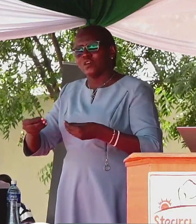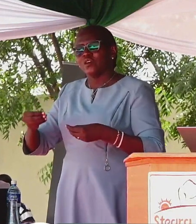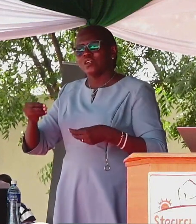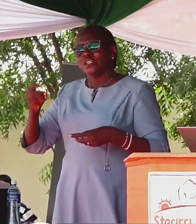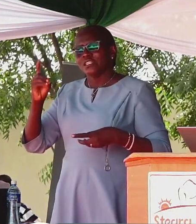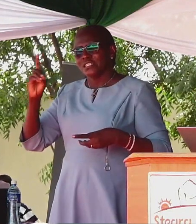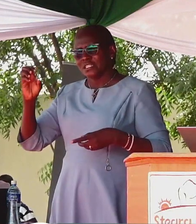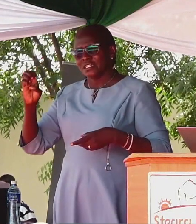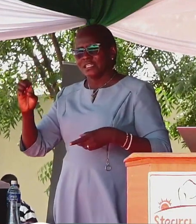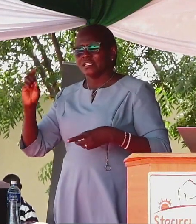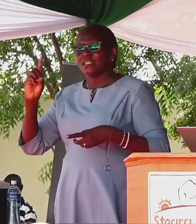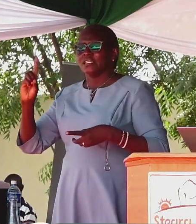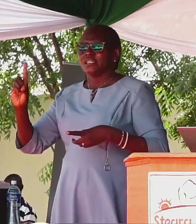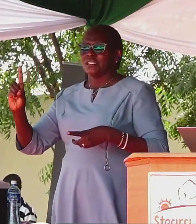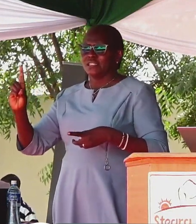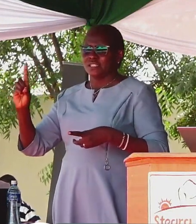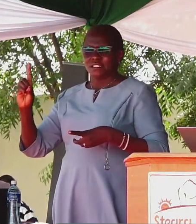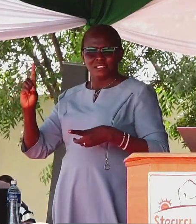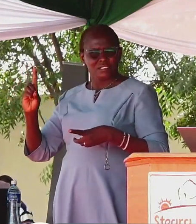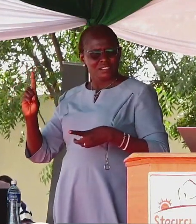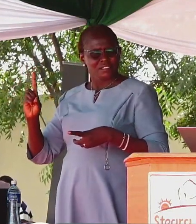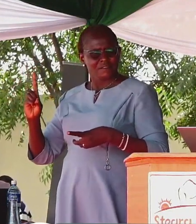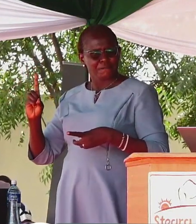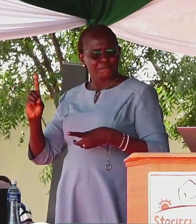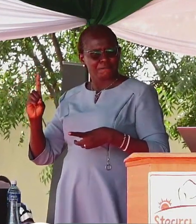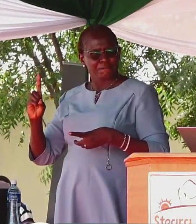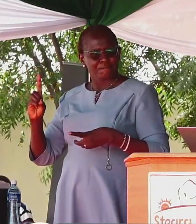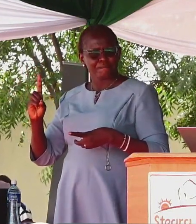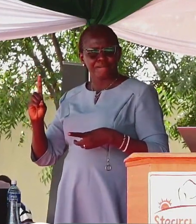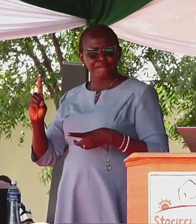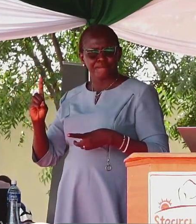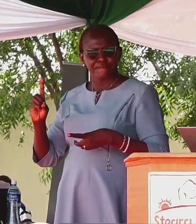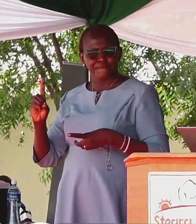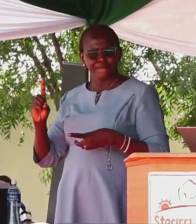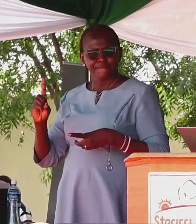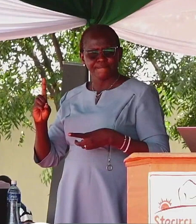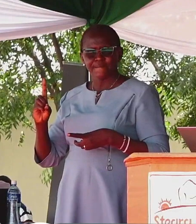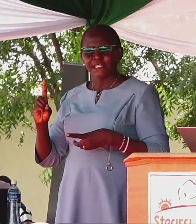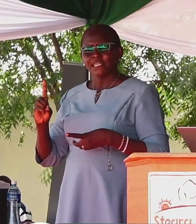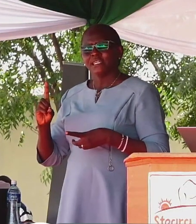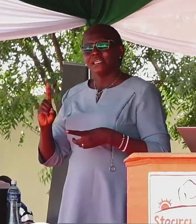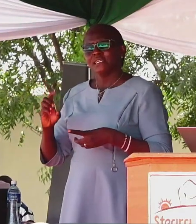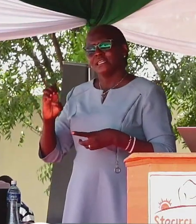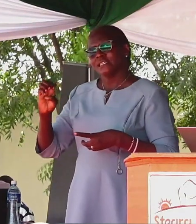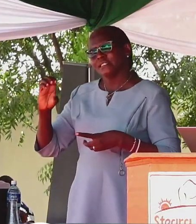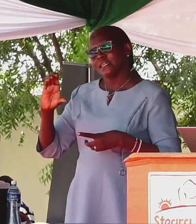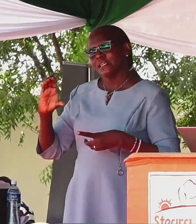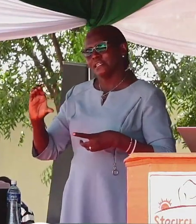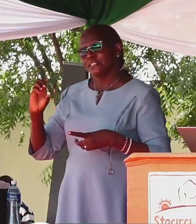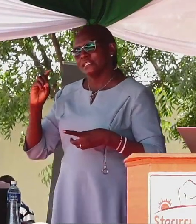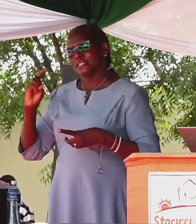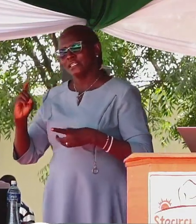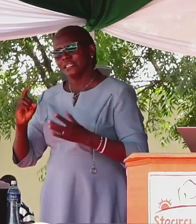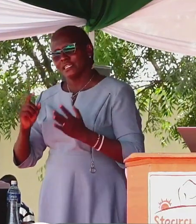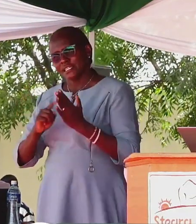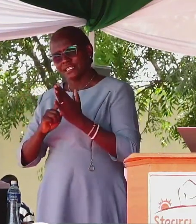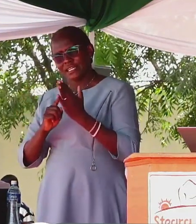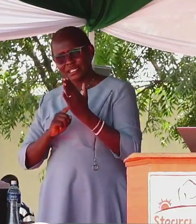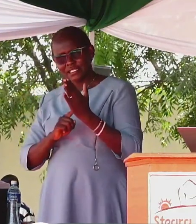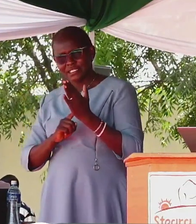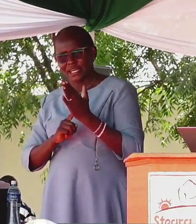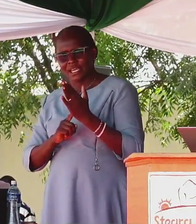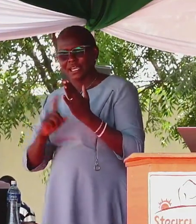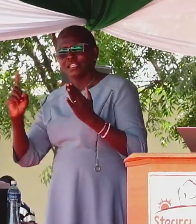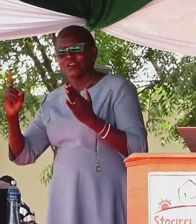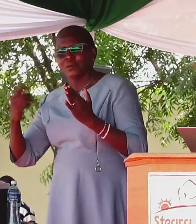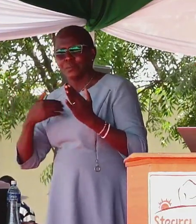our schools, and we are doing this on a rolling basis. ECD data. Nairobi is one of those unique places which we